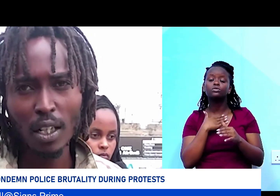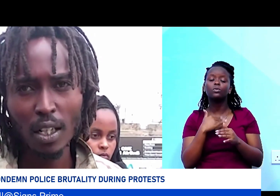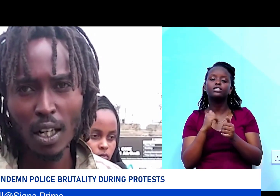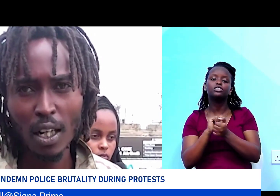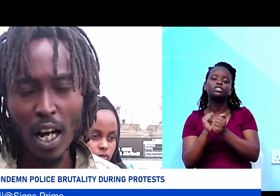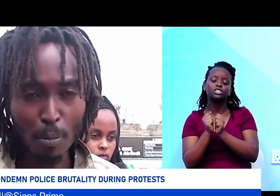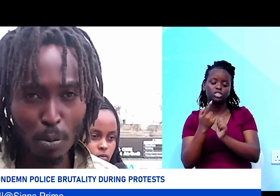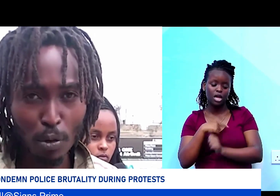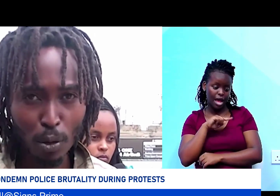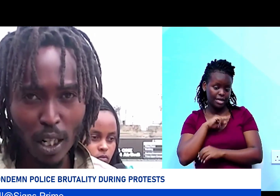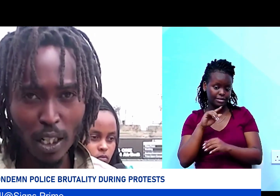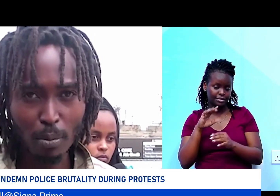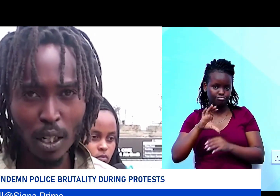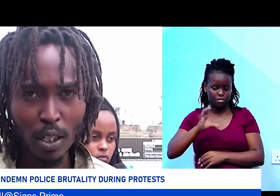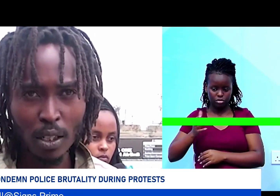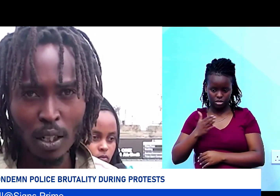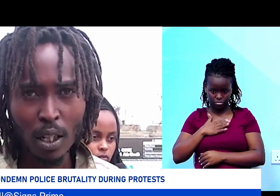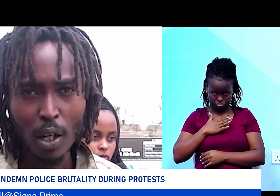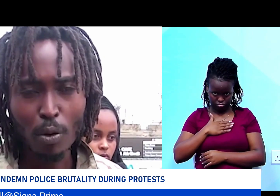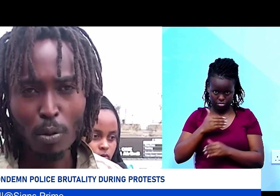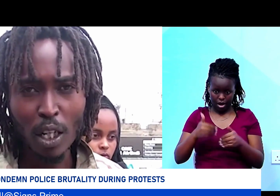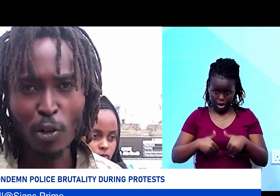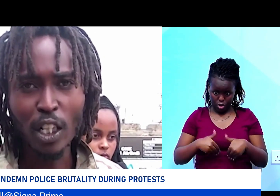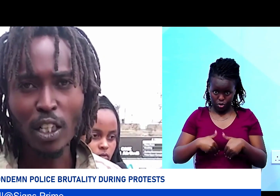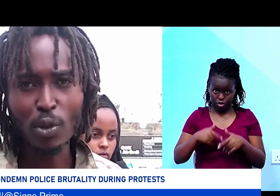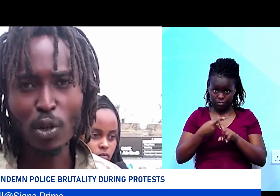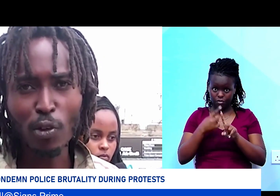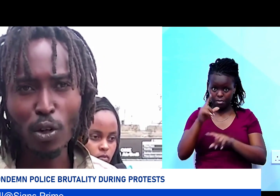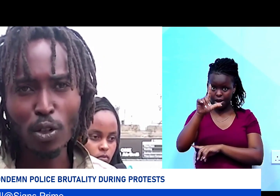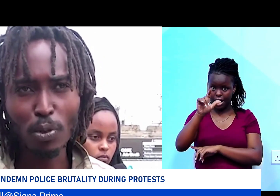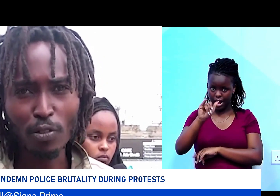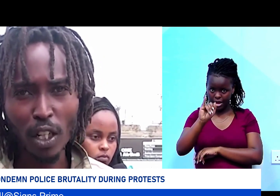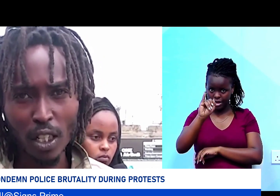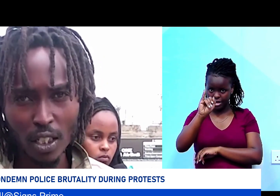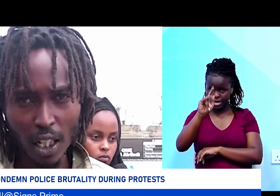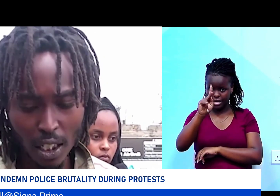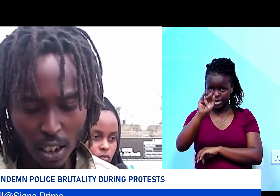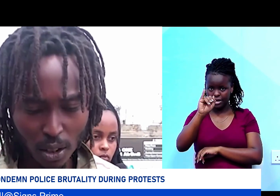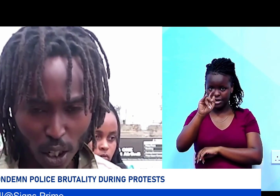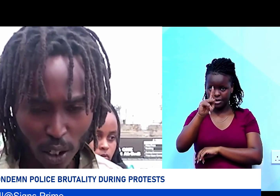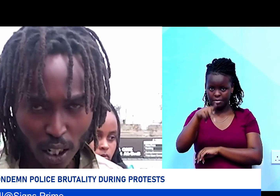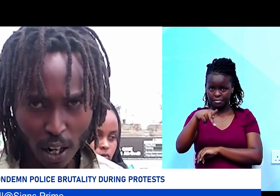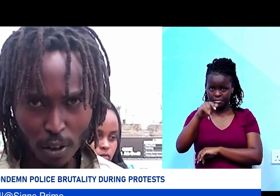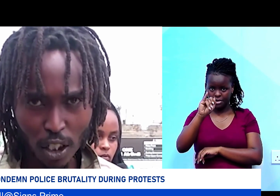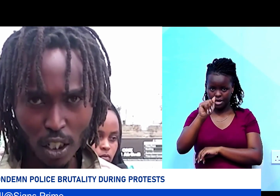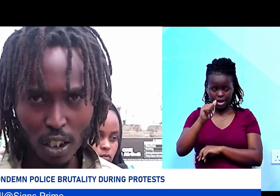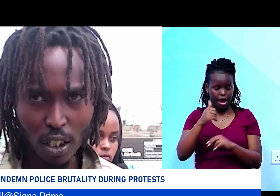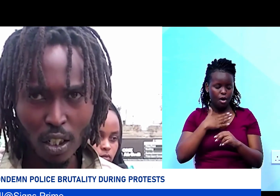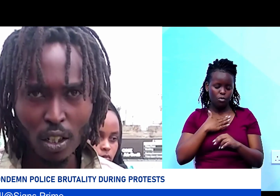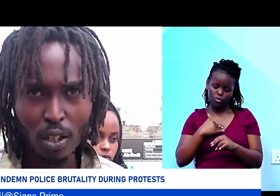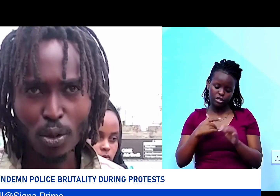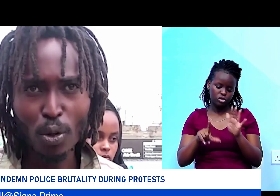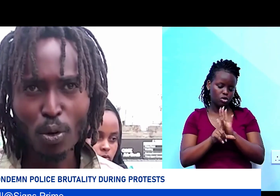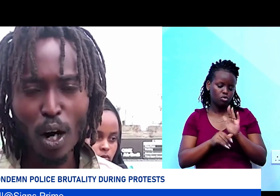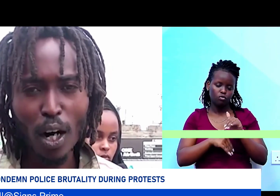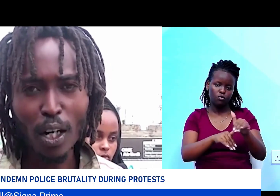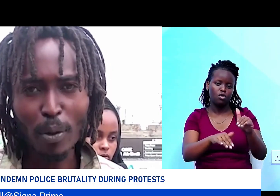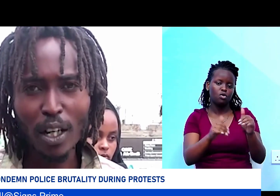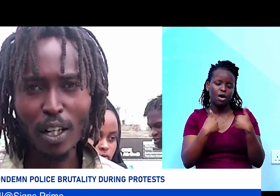and young people from Laikipia, we believe we need the rule of law to prevail in this country so that we can have change. So kwa na pia